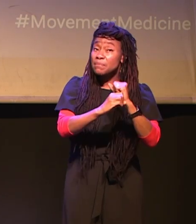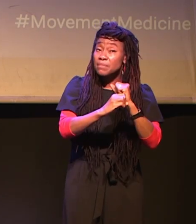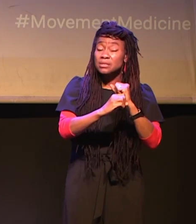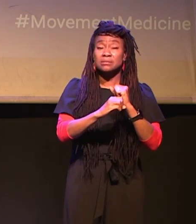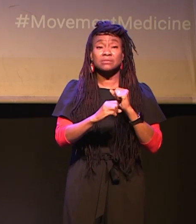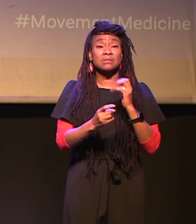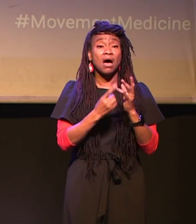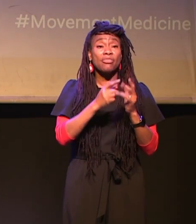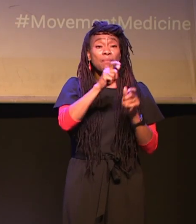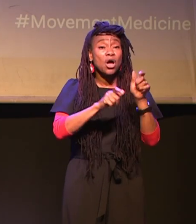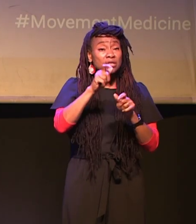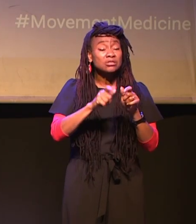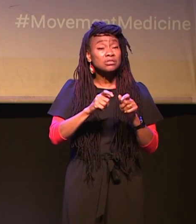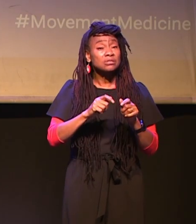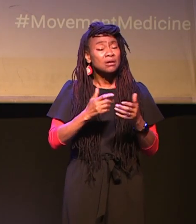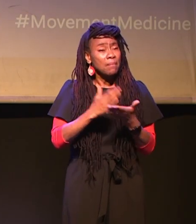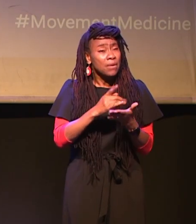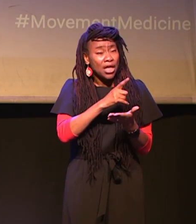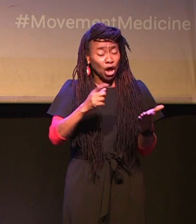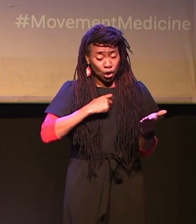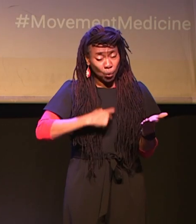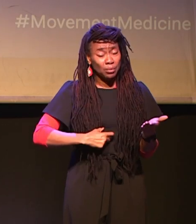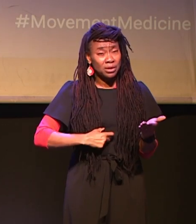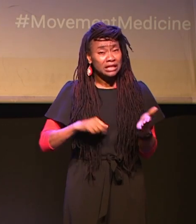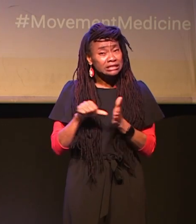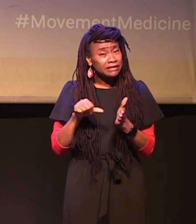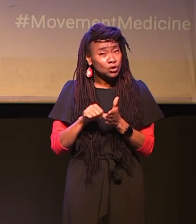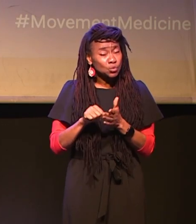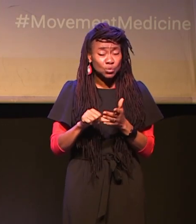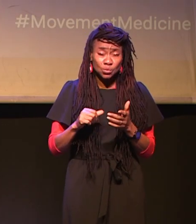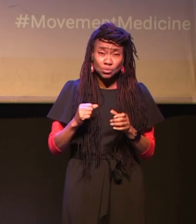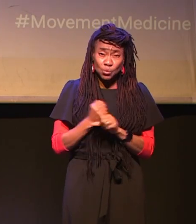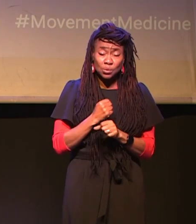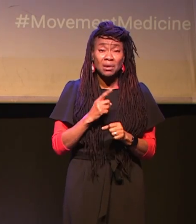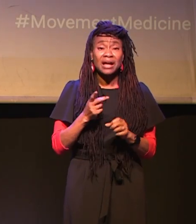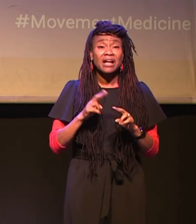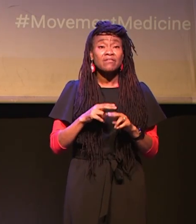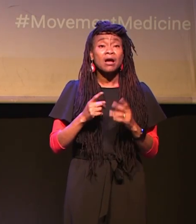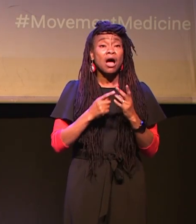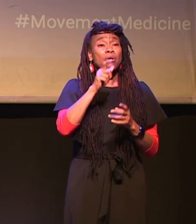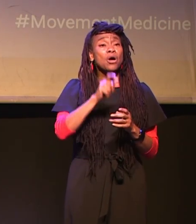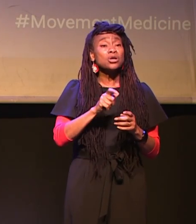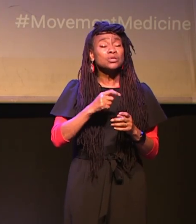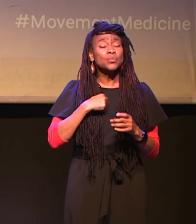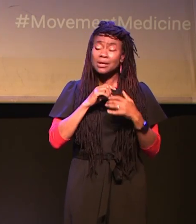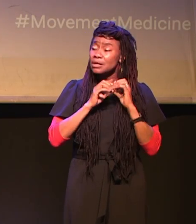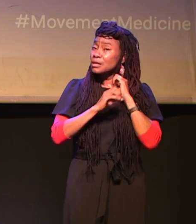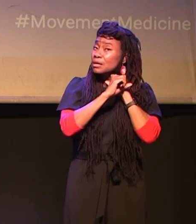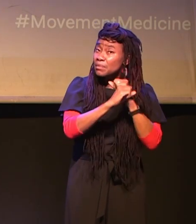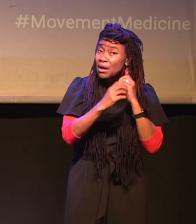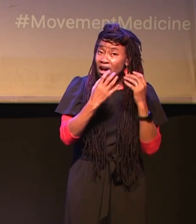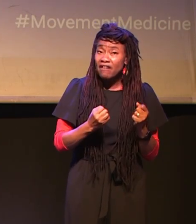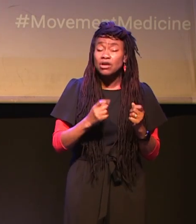the other person's humanity, which is a harder thing to do. And then if you are in a commitment to the other person's humanity, what actions